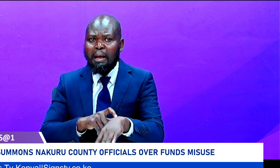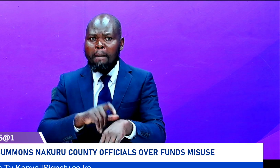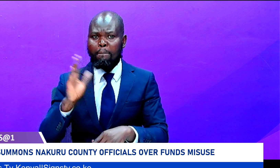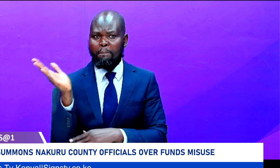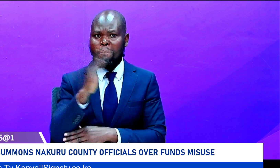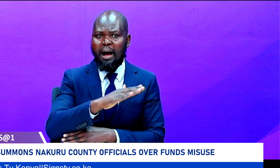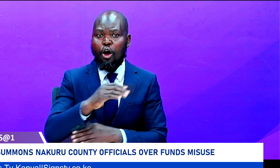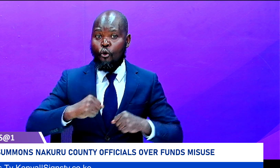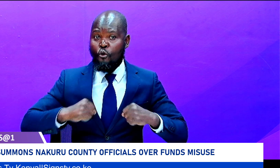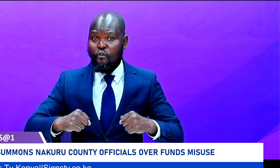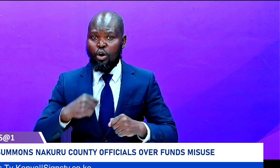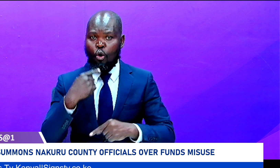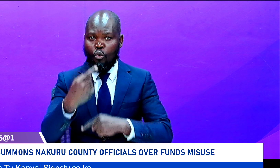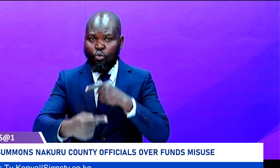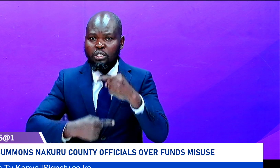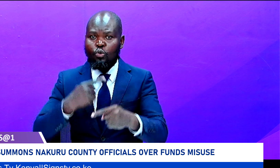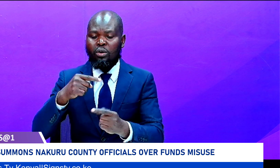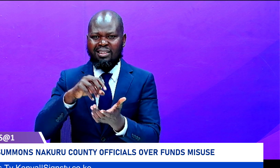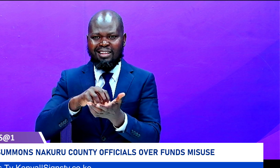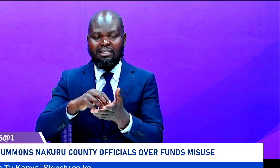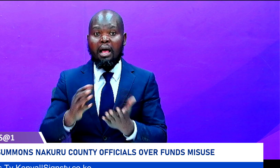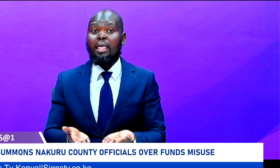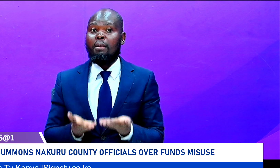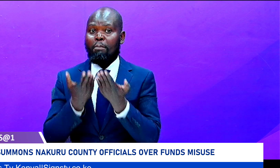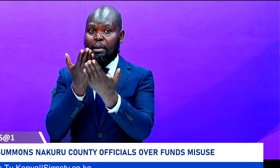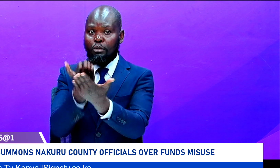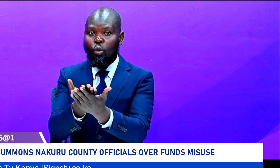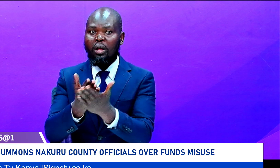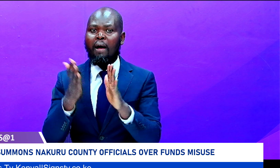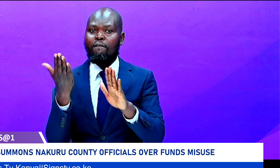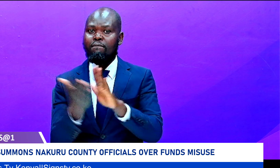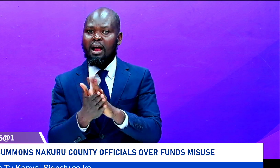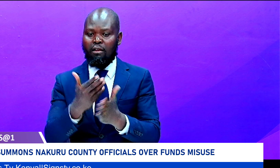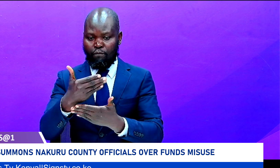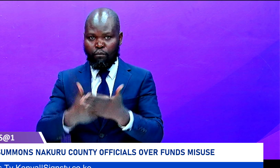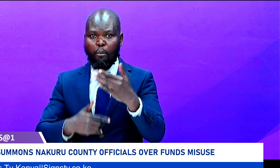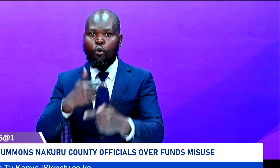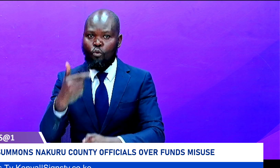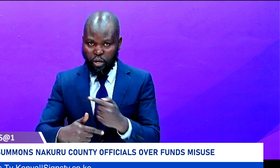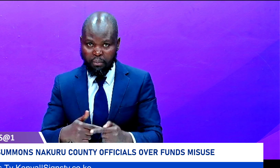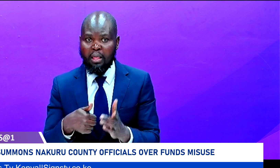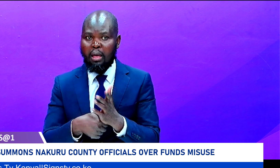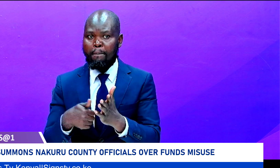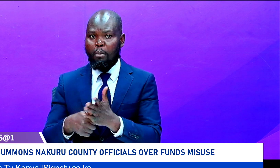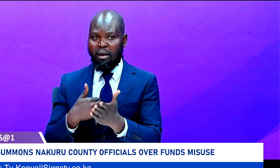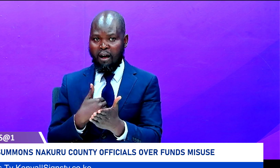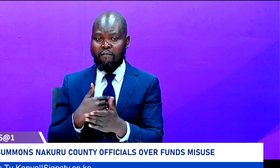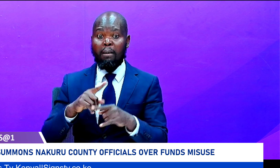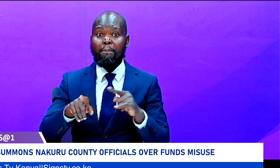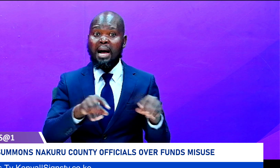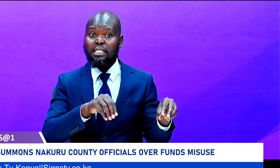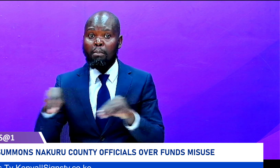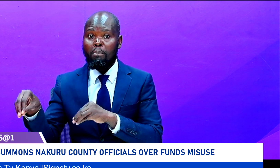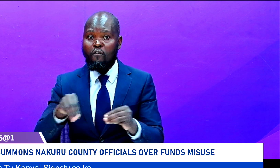irregular expenditure and questionable financial transactions during their tenure. The officers are required to record statements